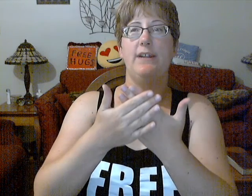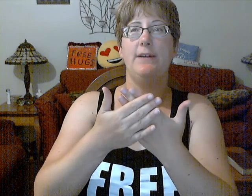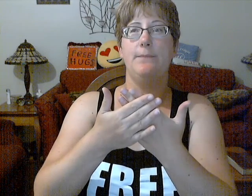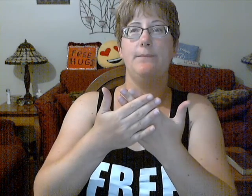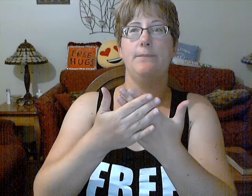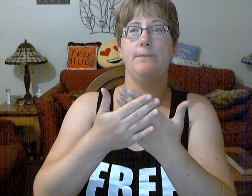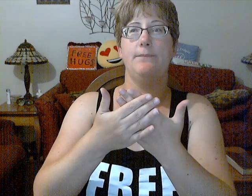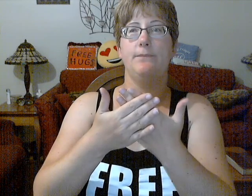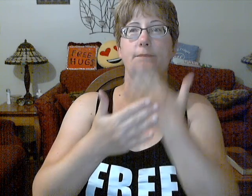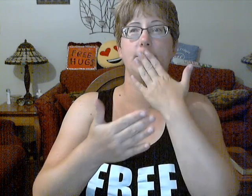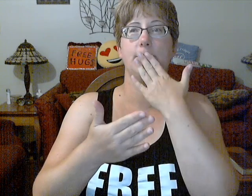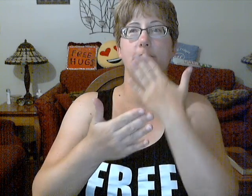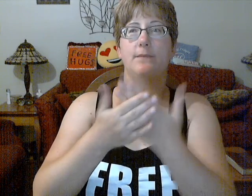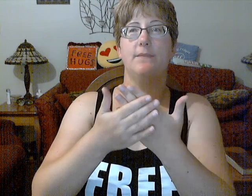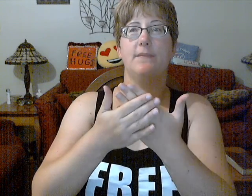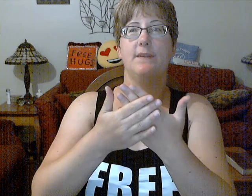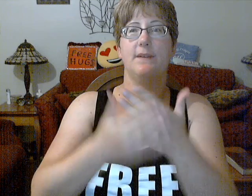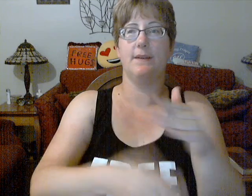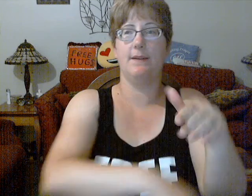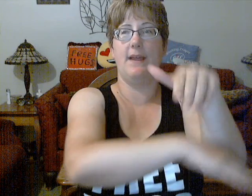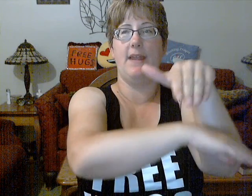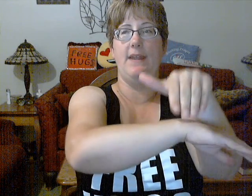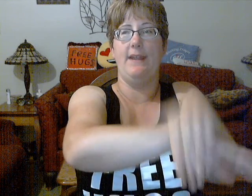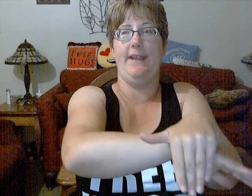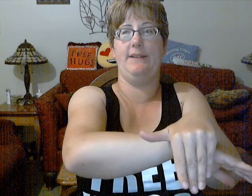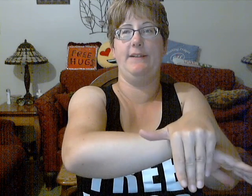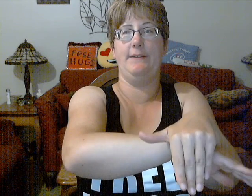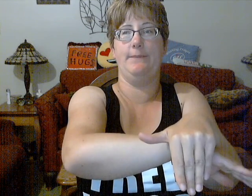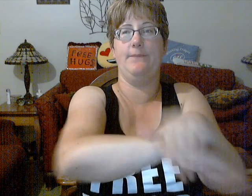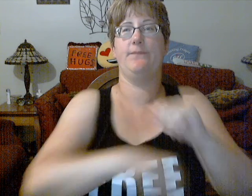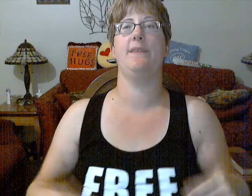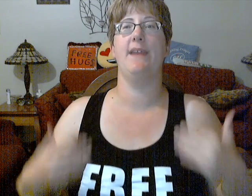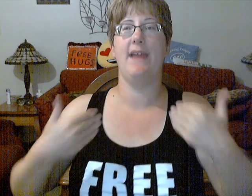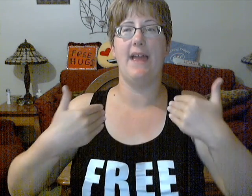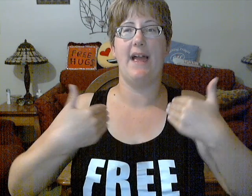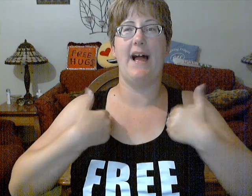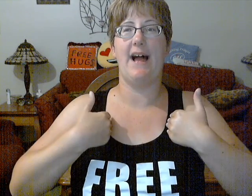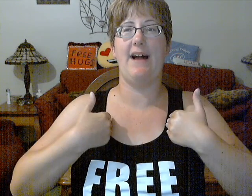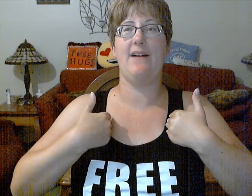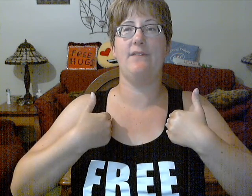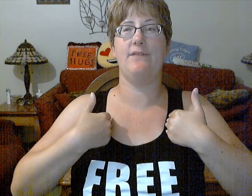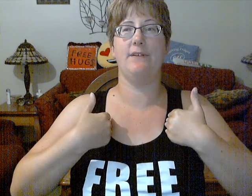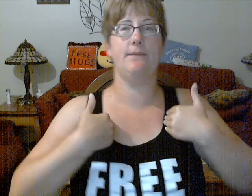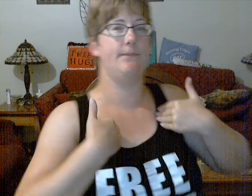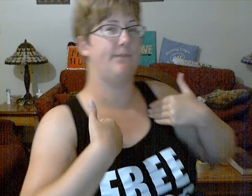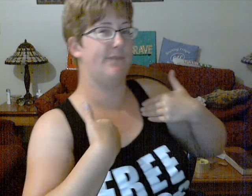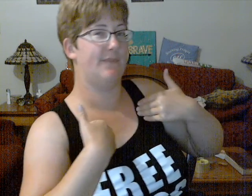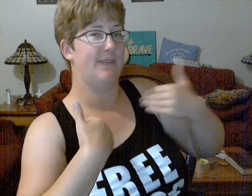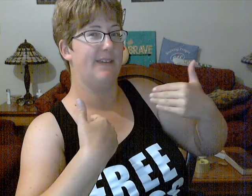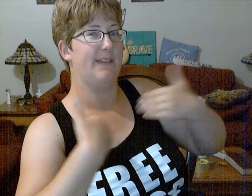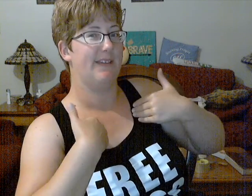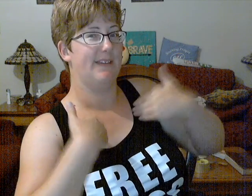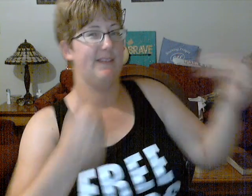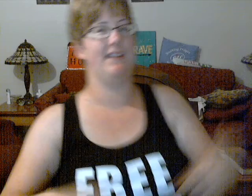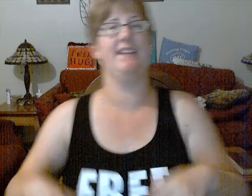night. Have means